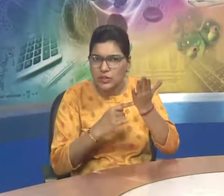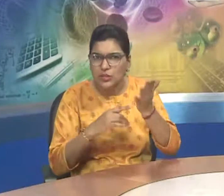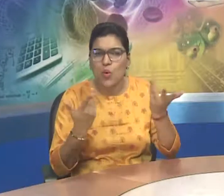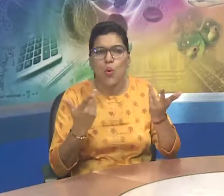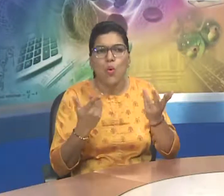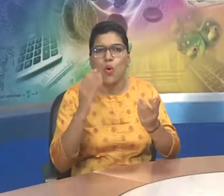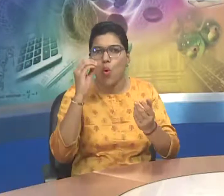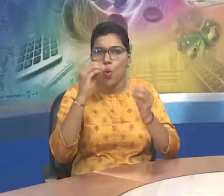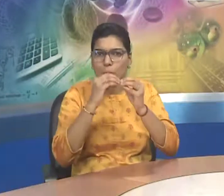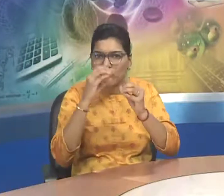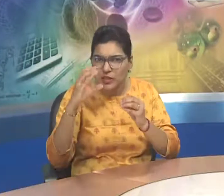Discrimination